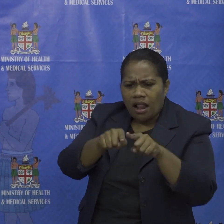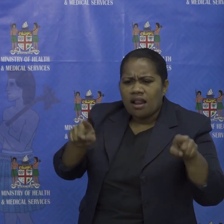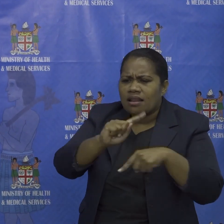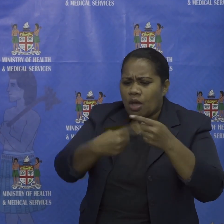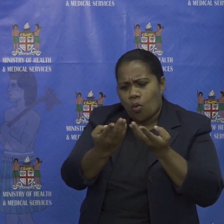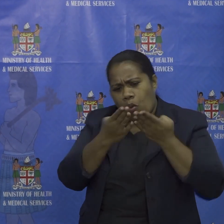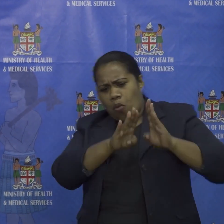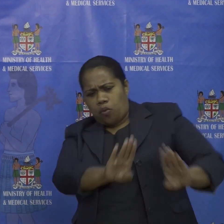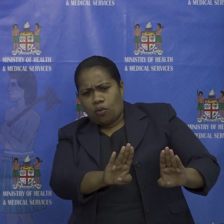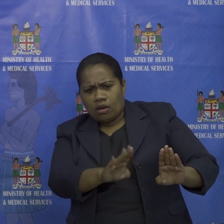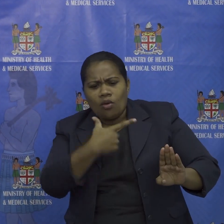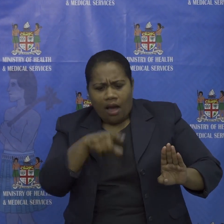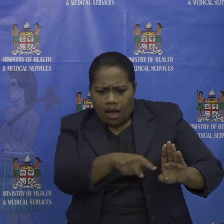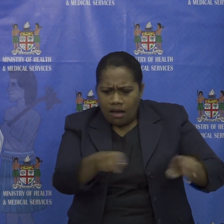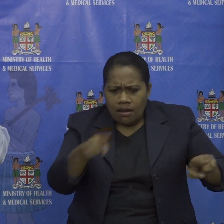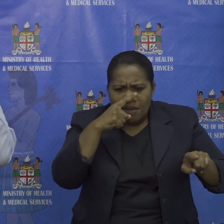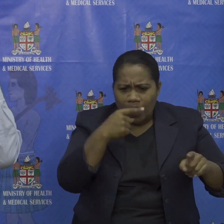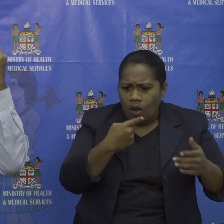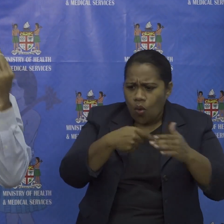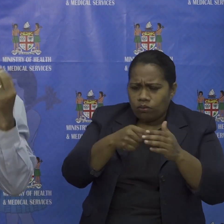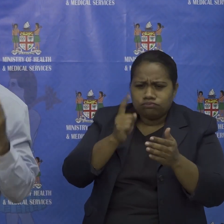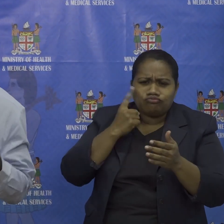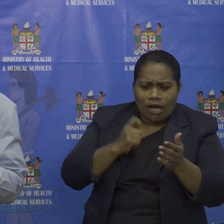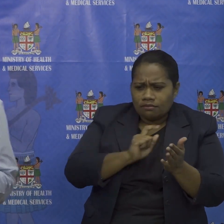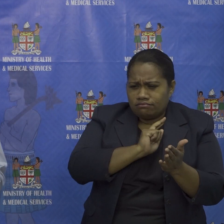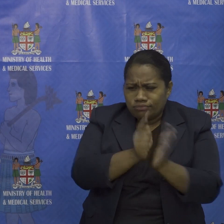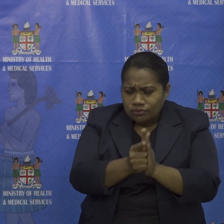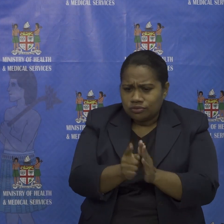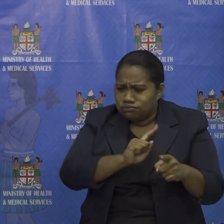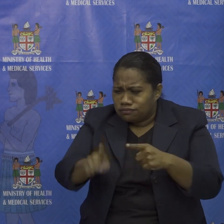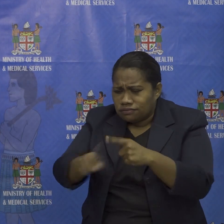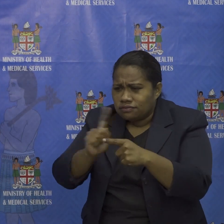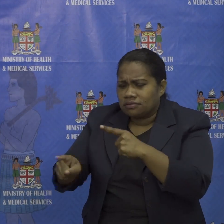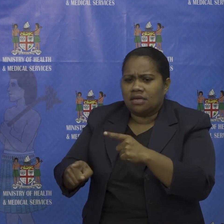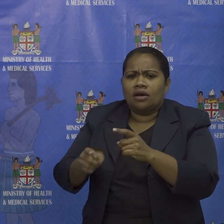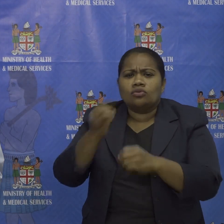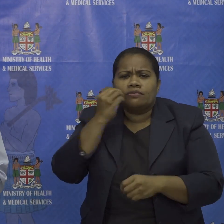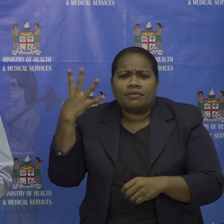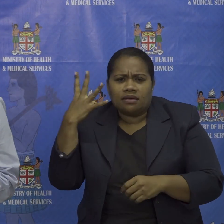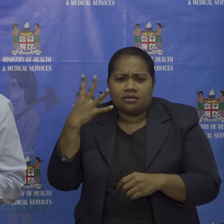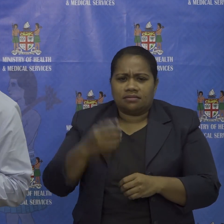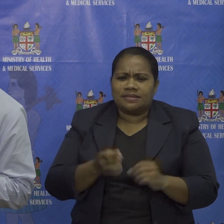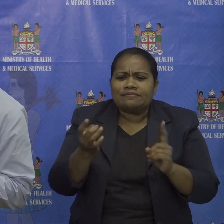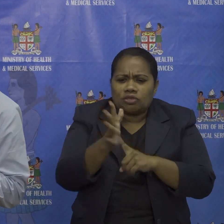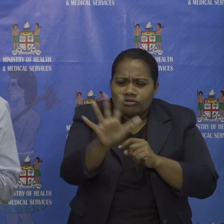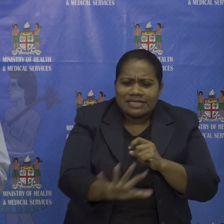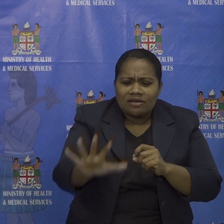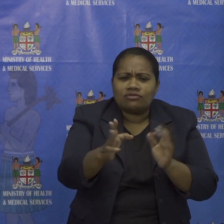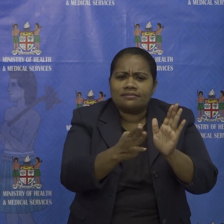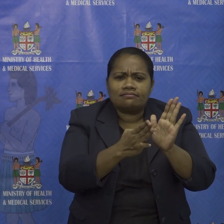considering the people rushed to supermarkets and started panic buying, especially in high-risk areas such as Makoi?